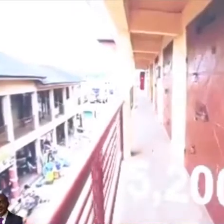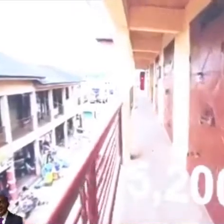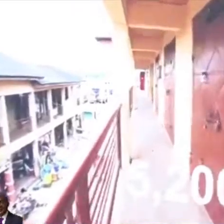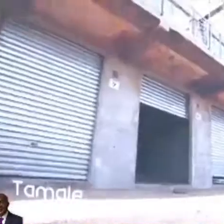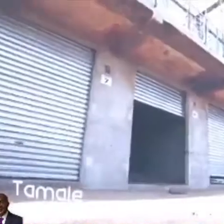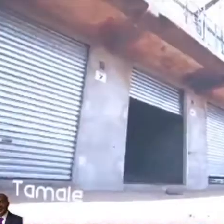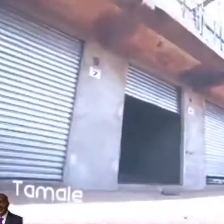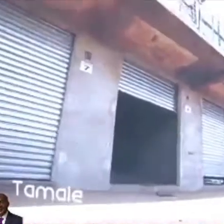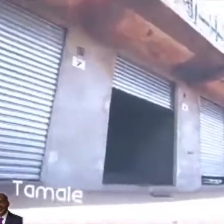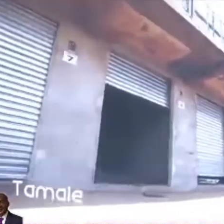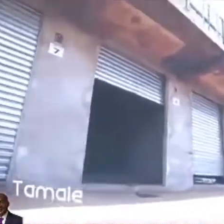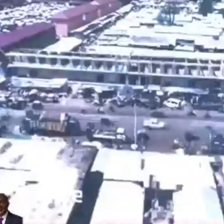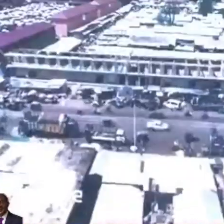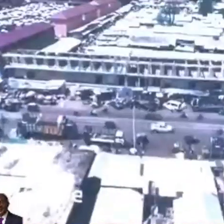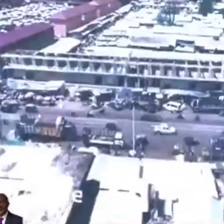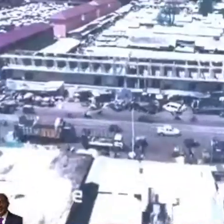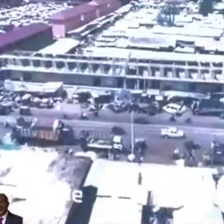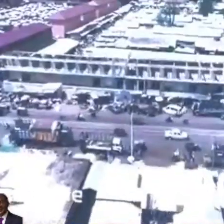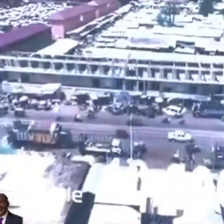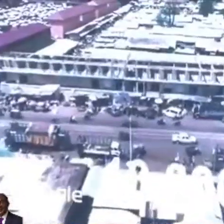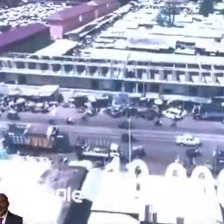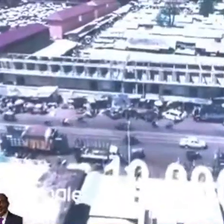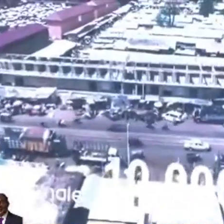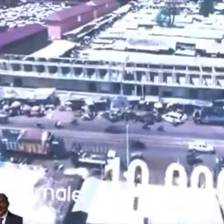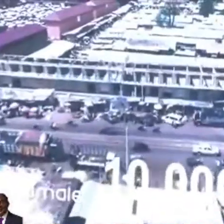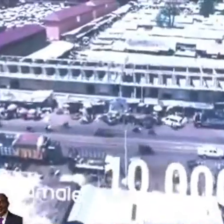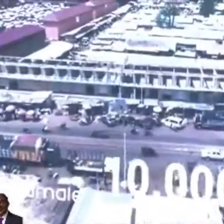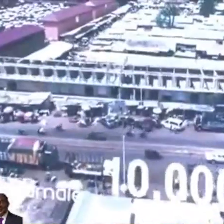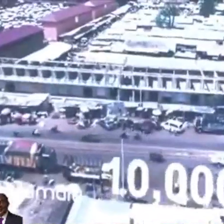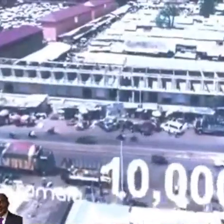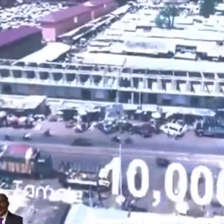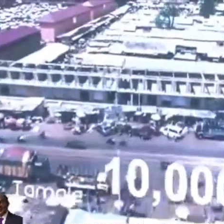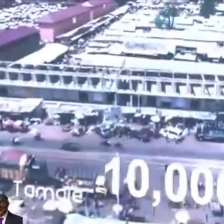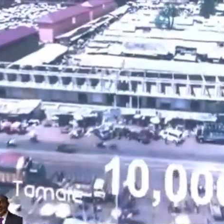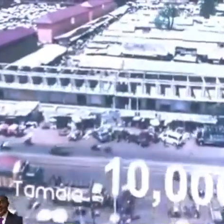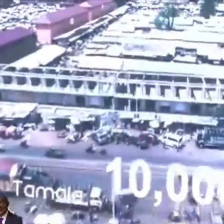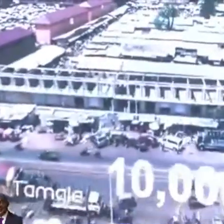them, serving over 10,000 communities across the country.